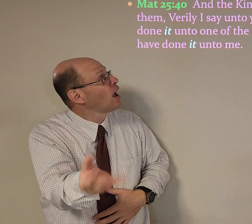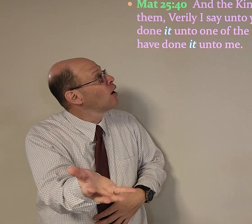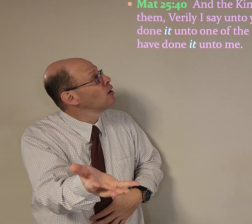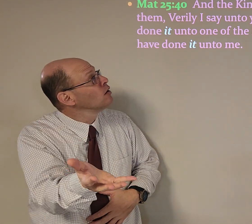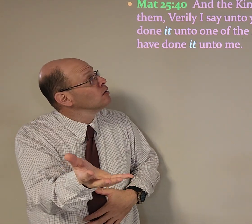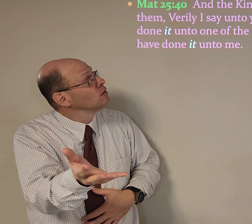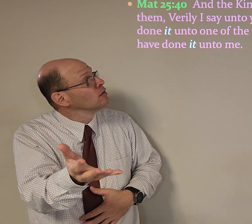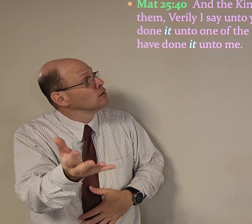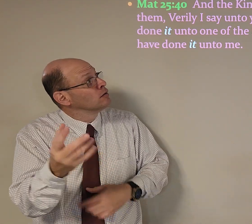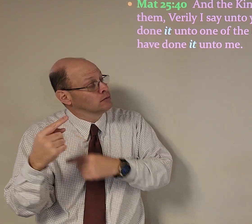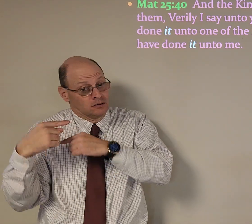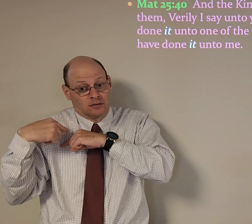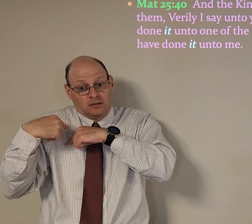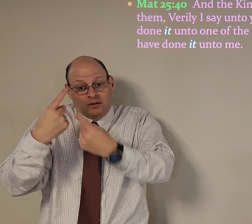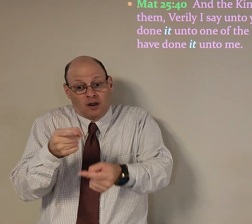verily I say unto you,